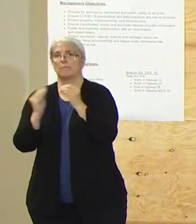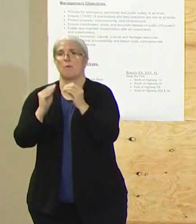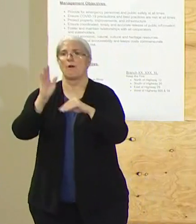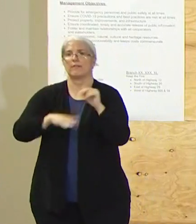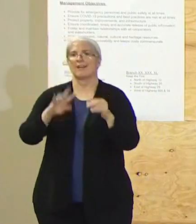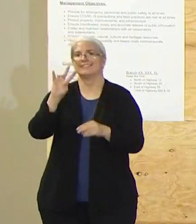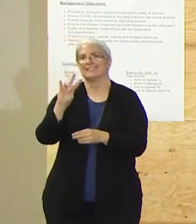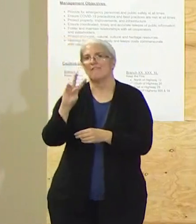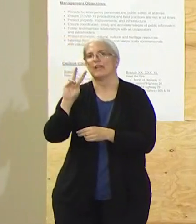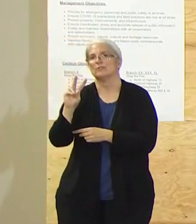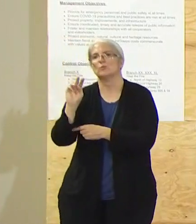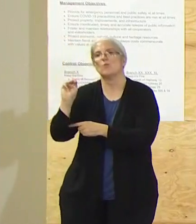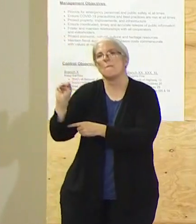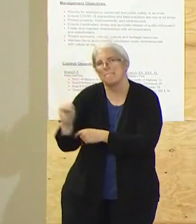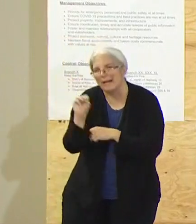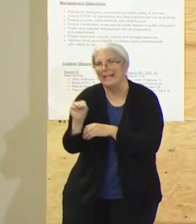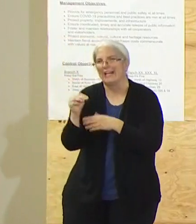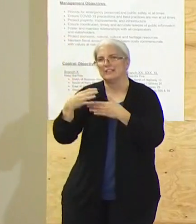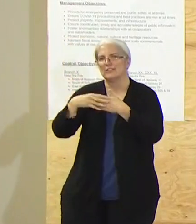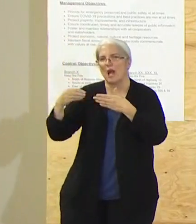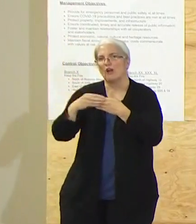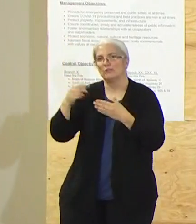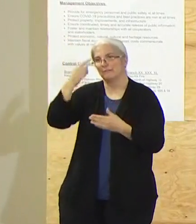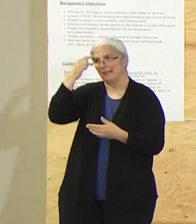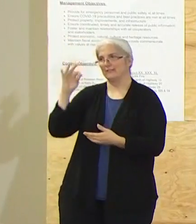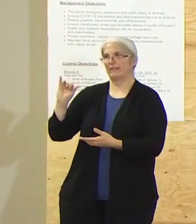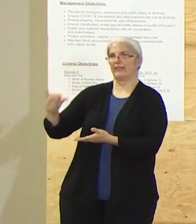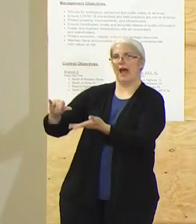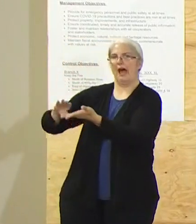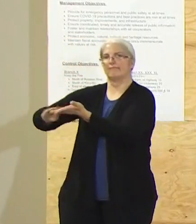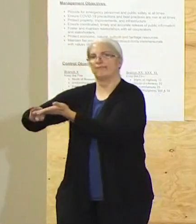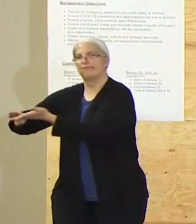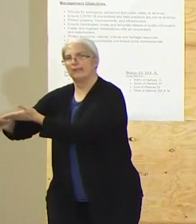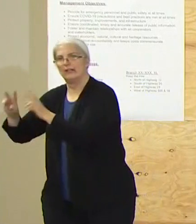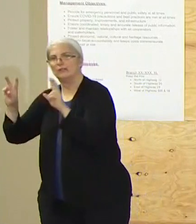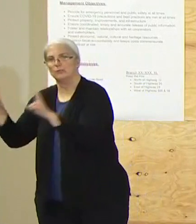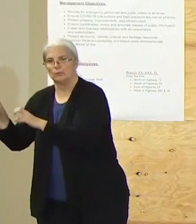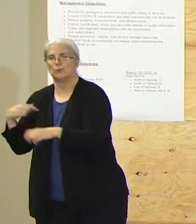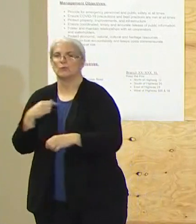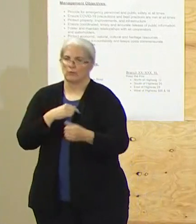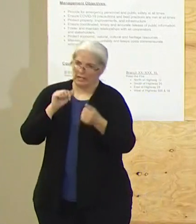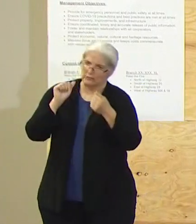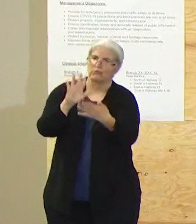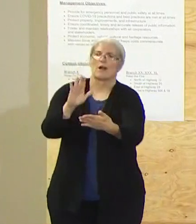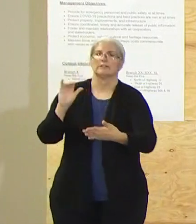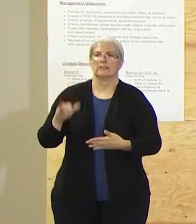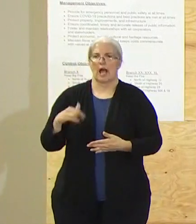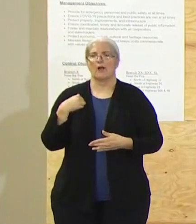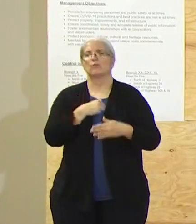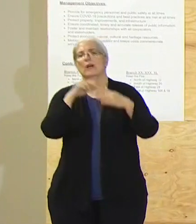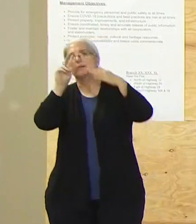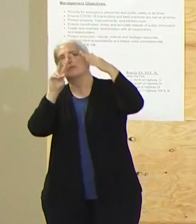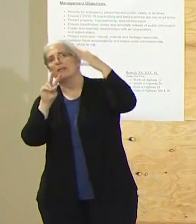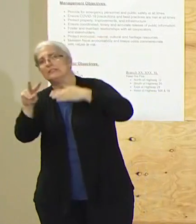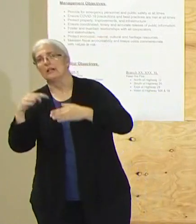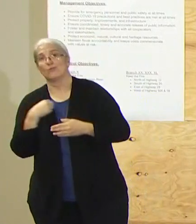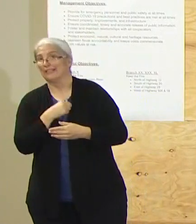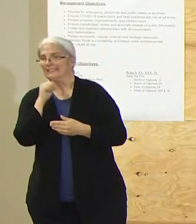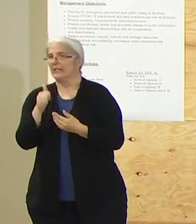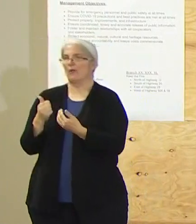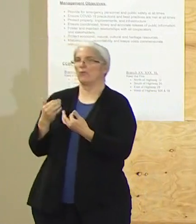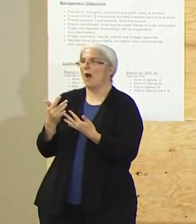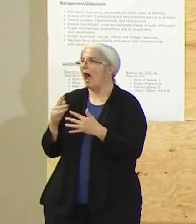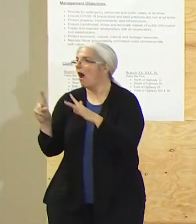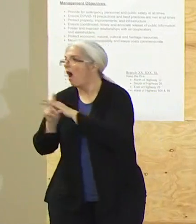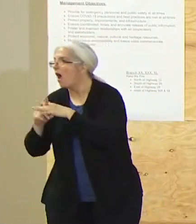address that issue, precisely to address that concern. We did it in anticipation. We didn't react. And 830 of